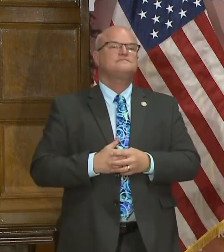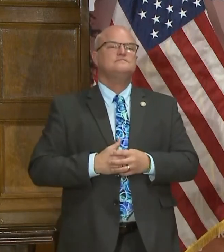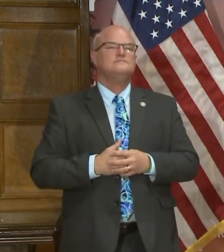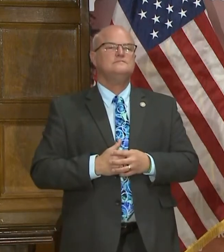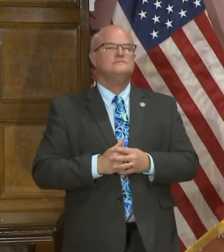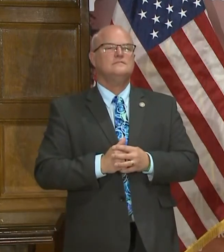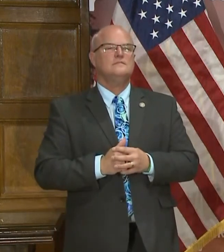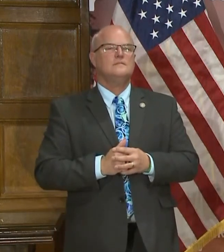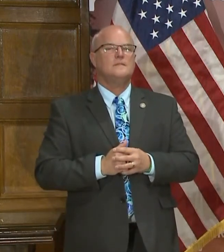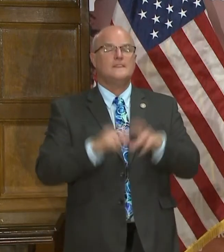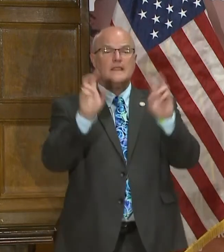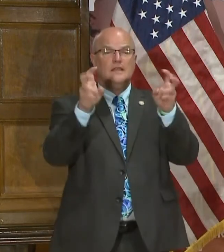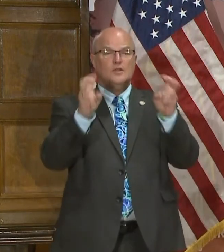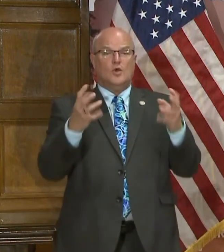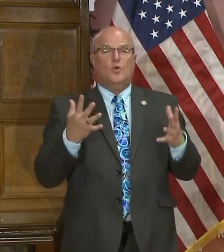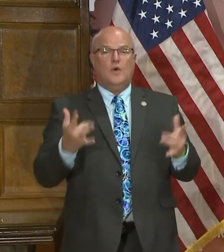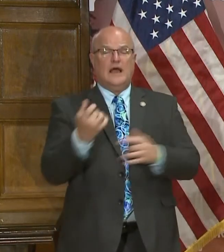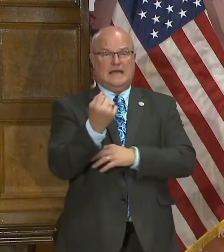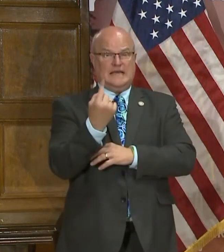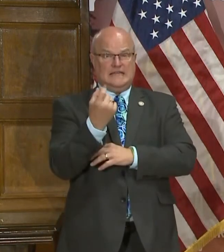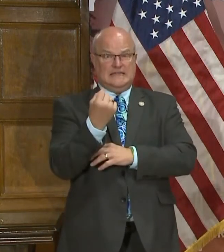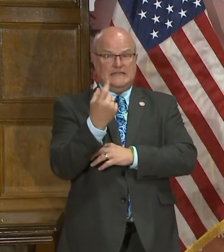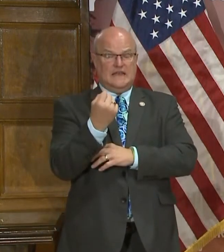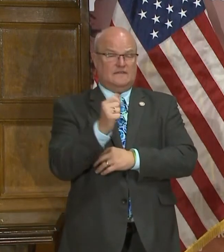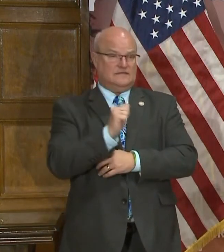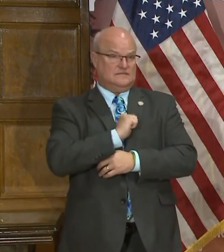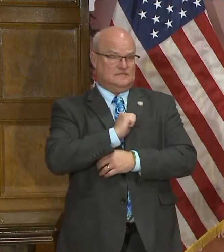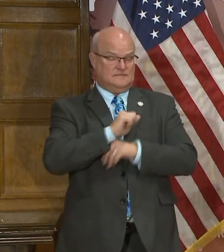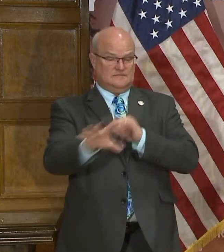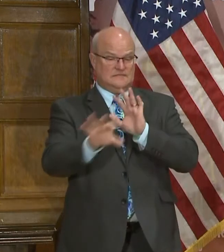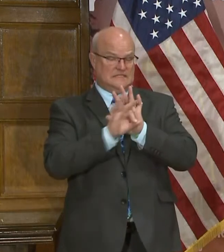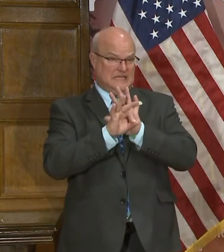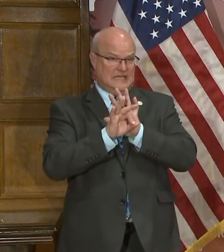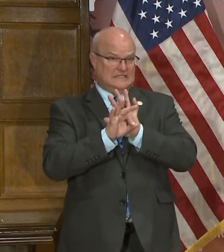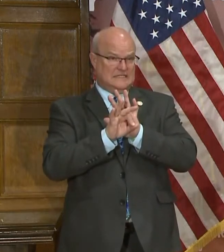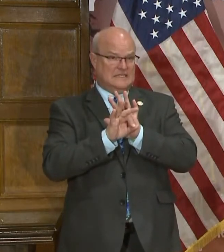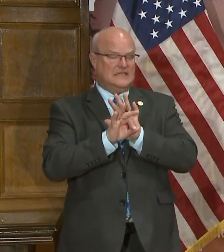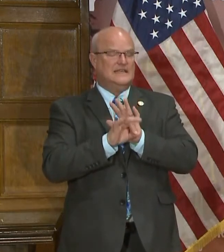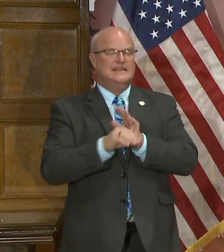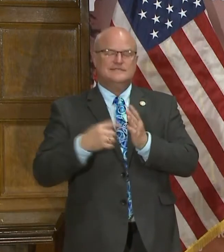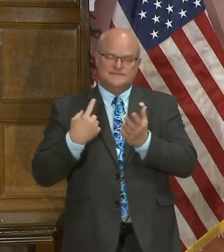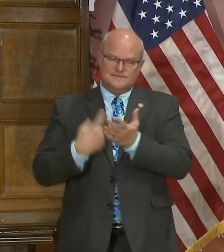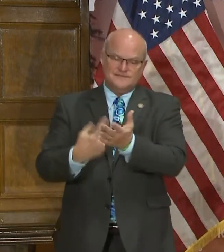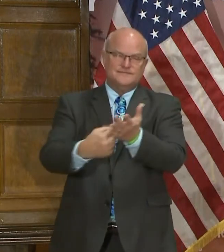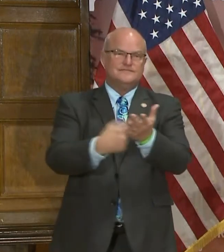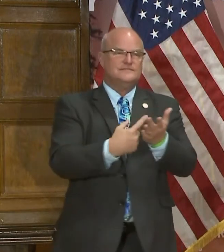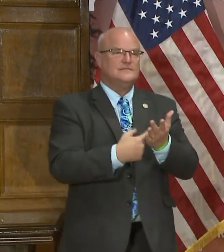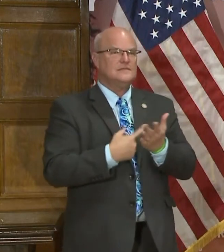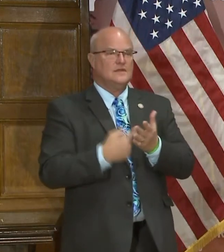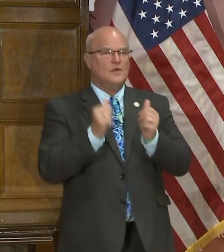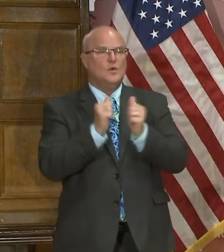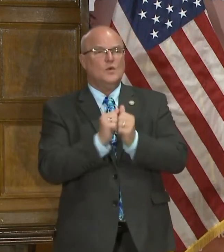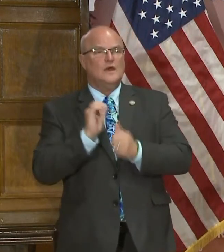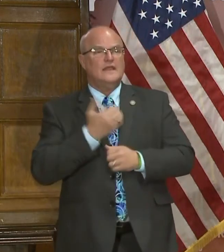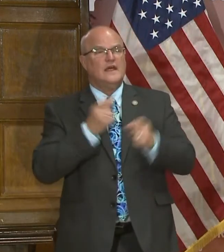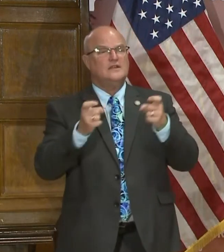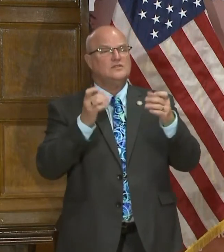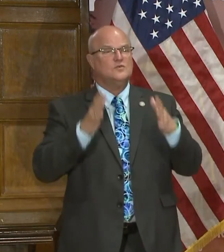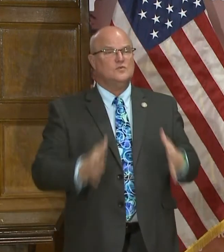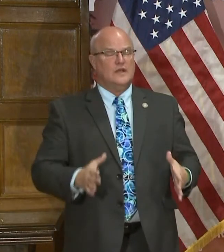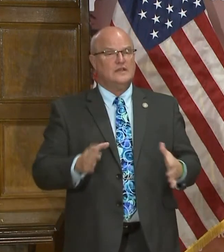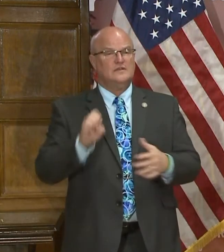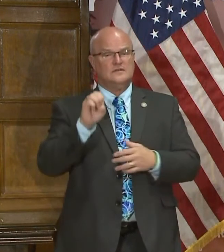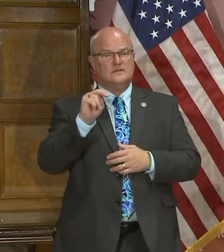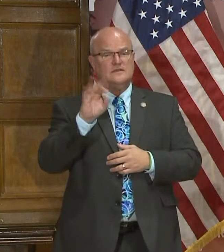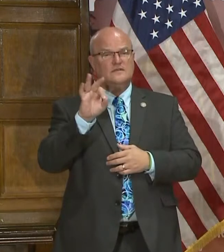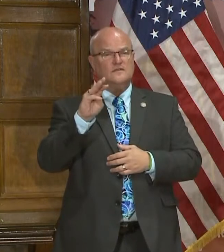In terms of why 11 p.m. was selected, in talking with our Director of